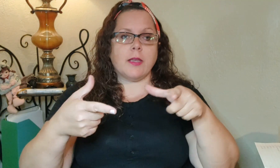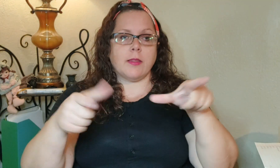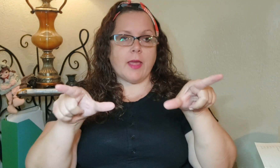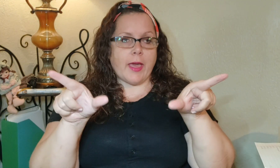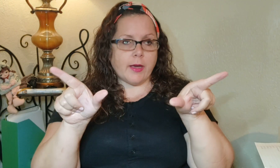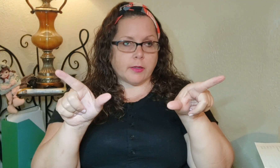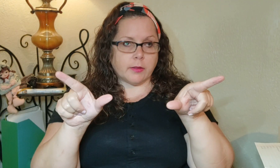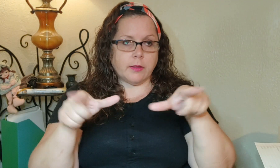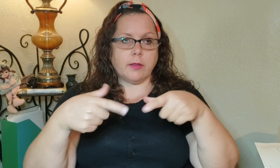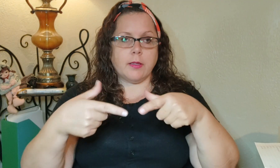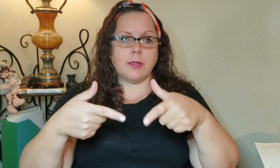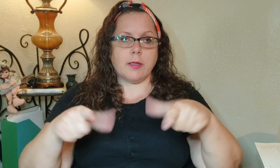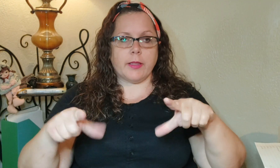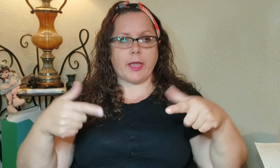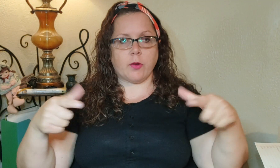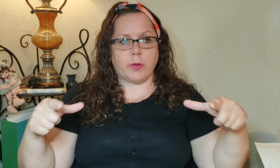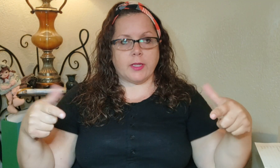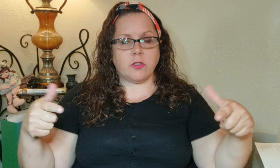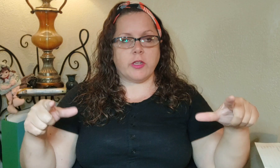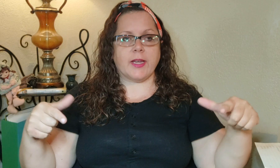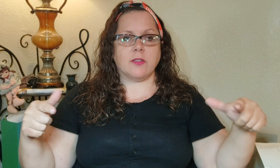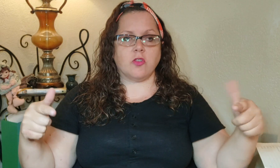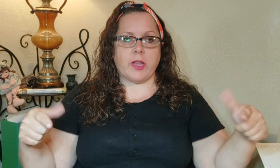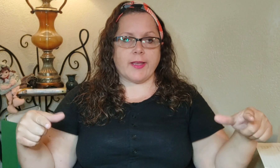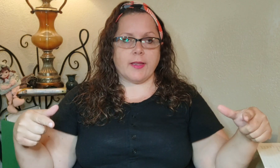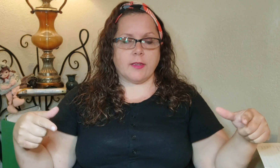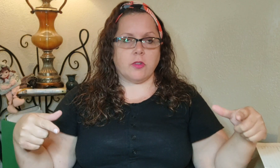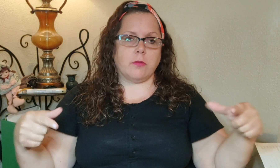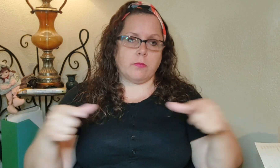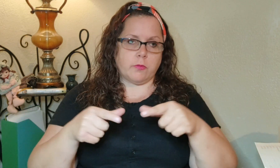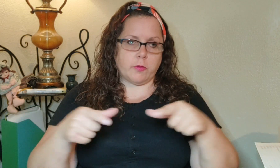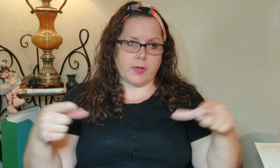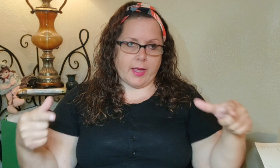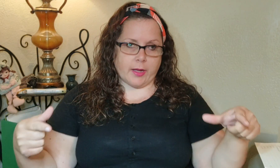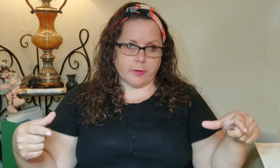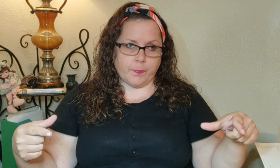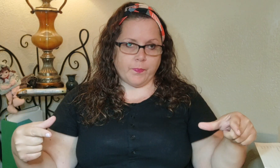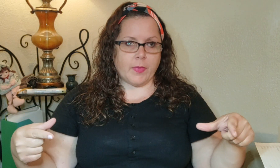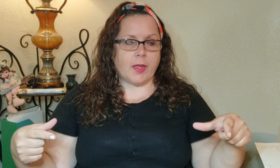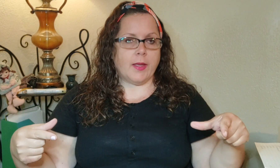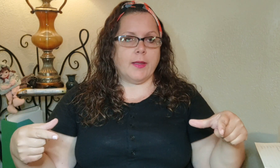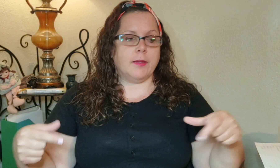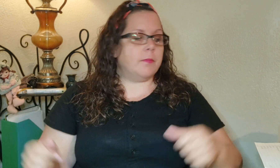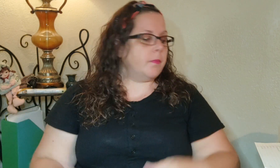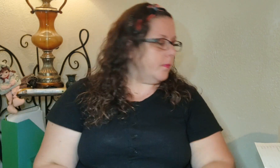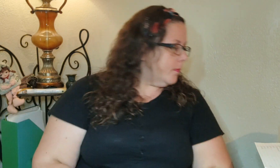Then the L, language. You guys shake it as you're doing it out.